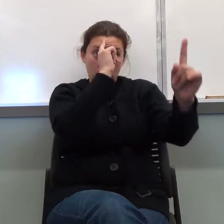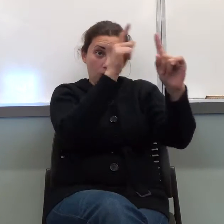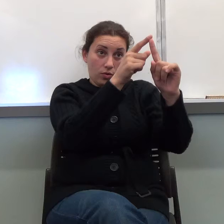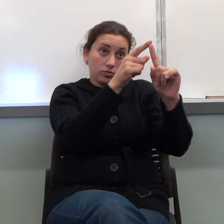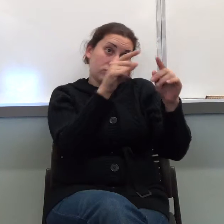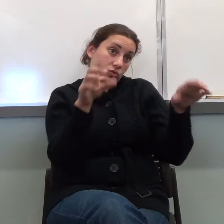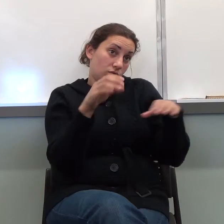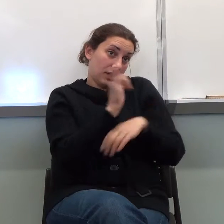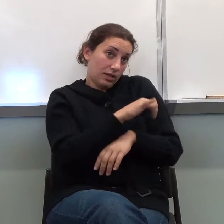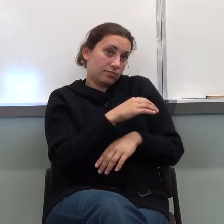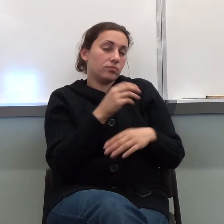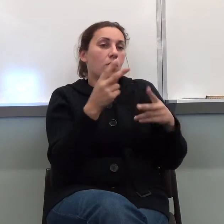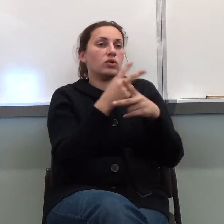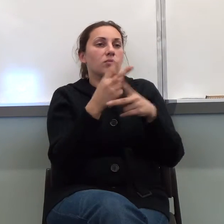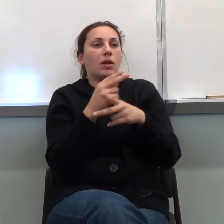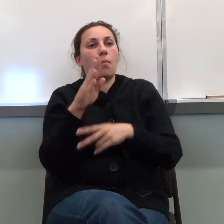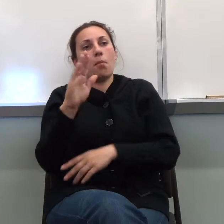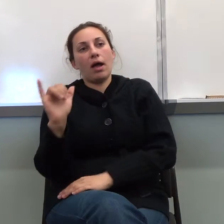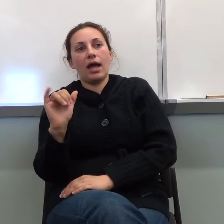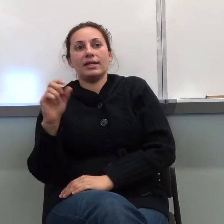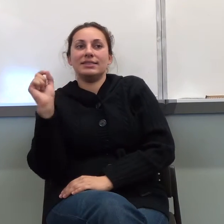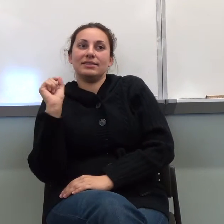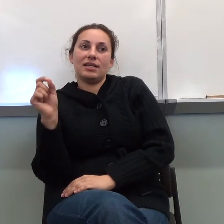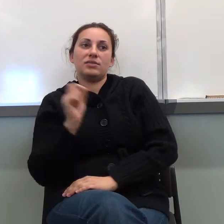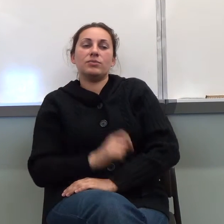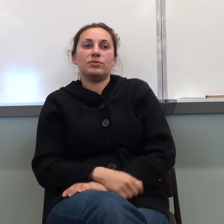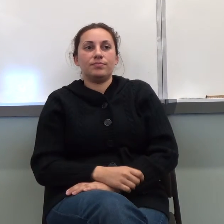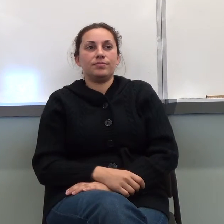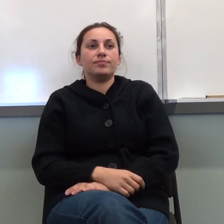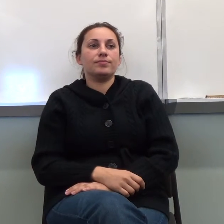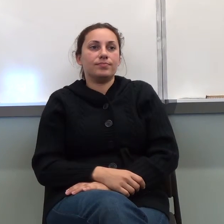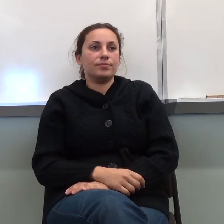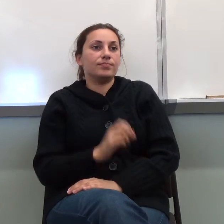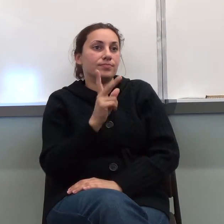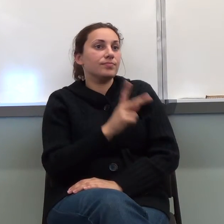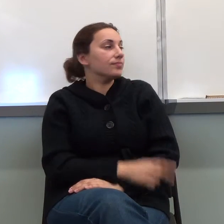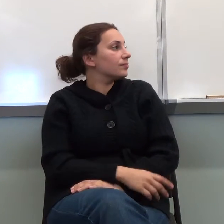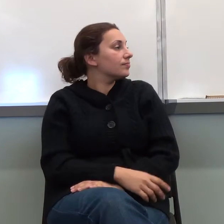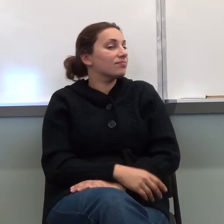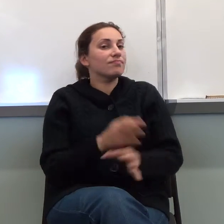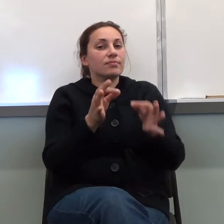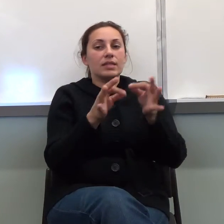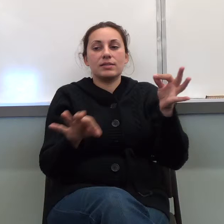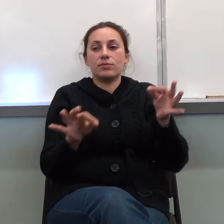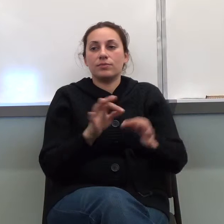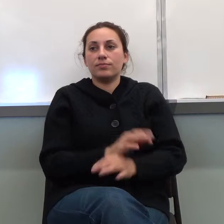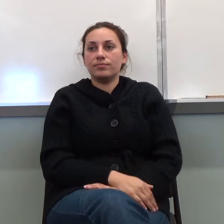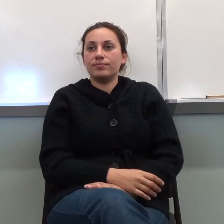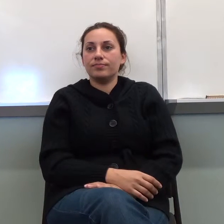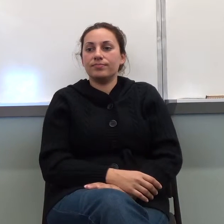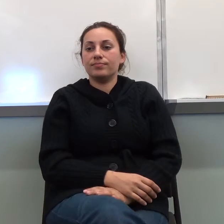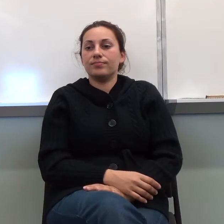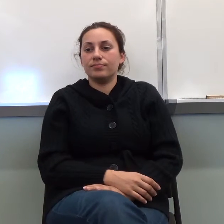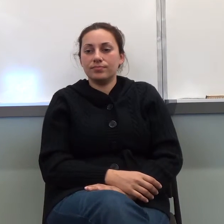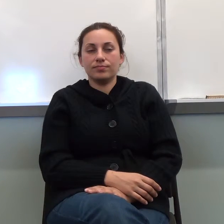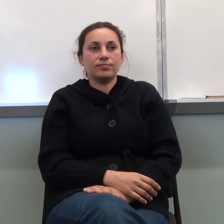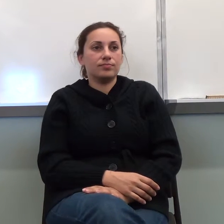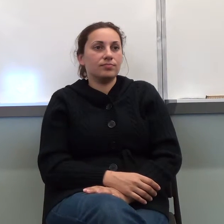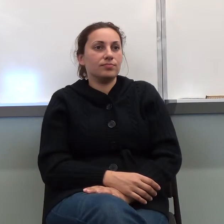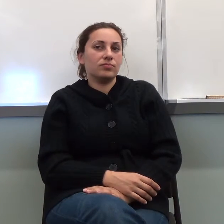by a decimal. If you're going to a fraction as your goal, you multiply by a fraction. Simple. Okay, so that's what we've been doing. That's